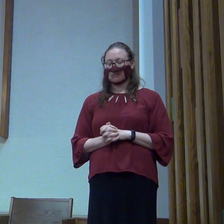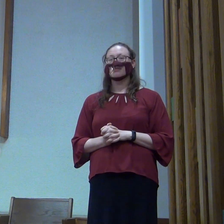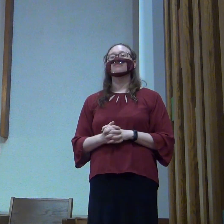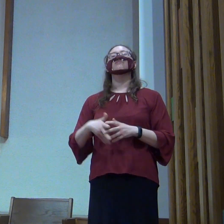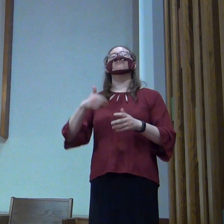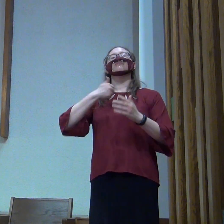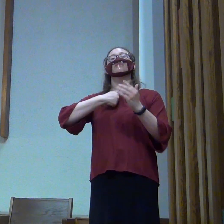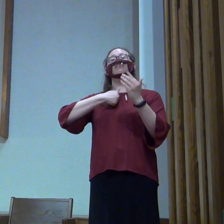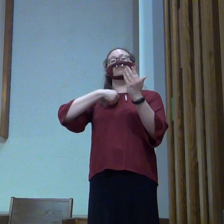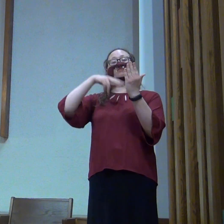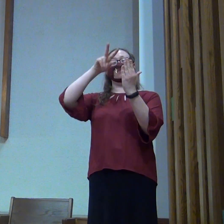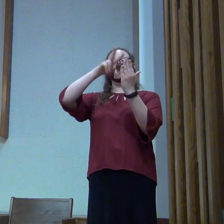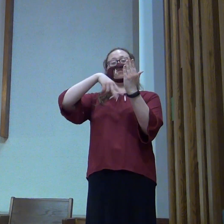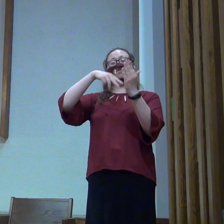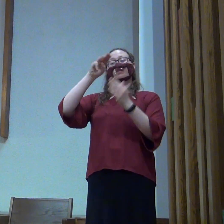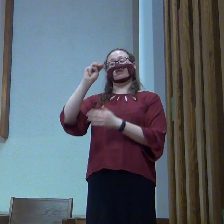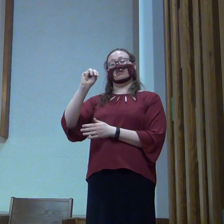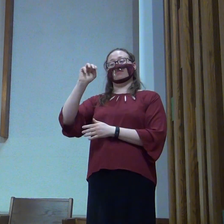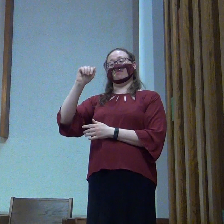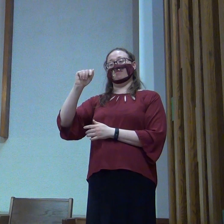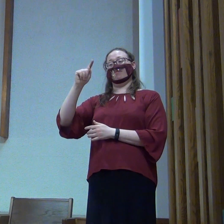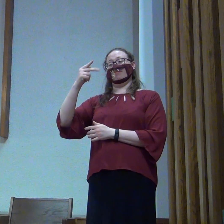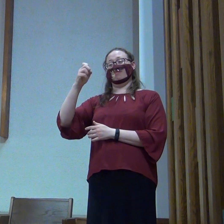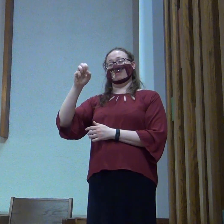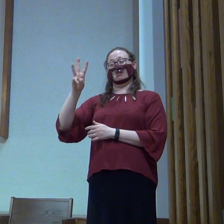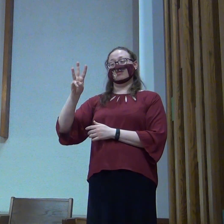I will be reading Matthew